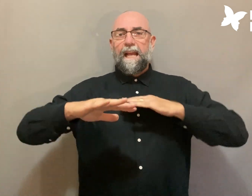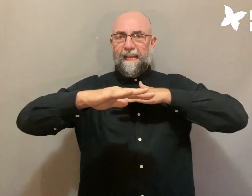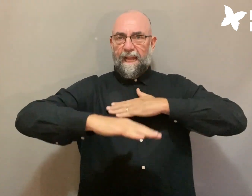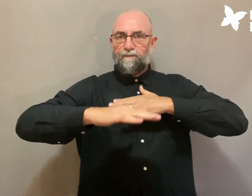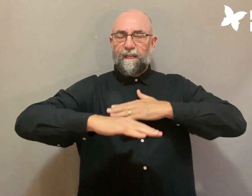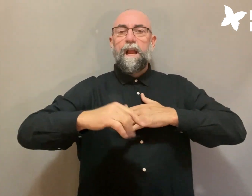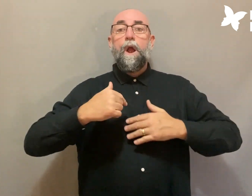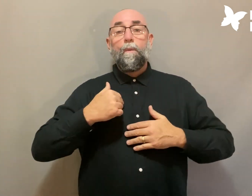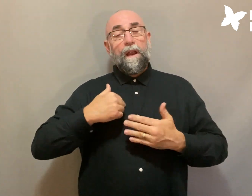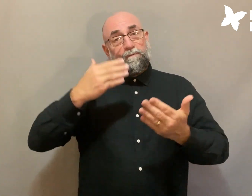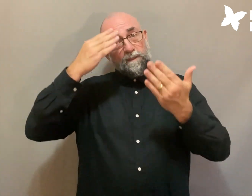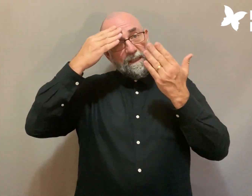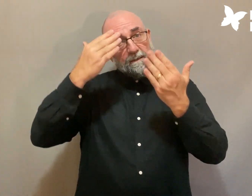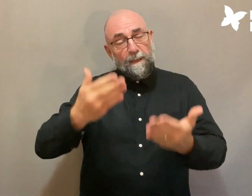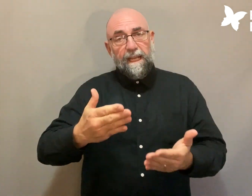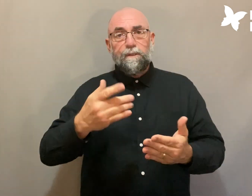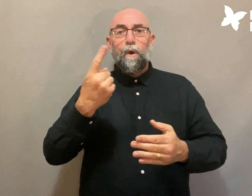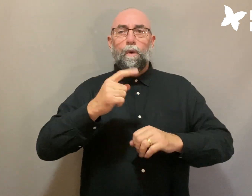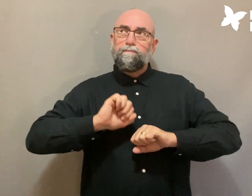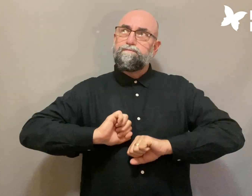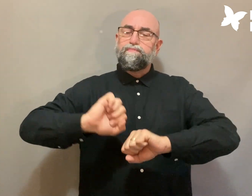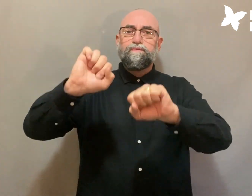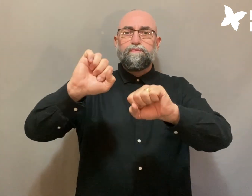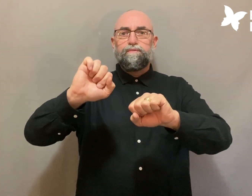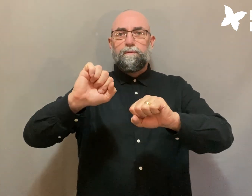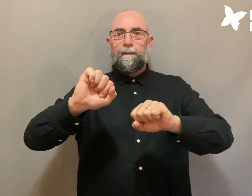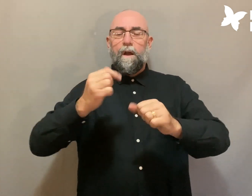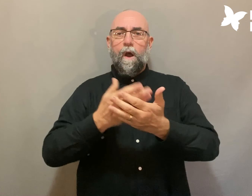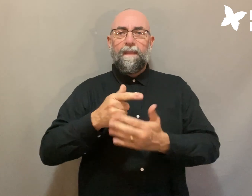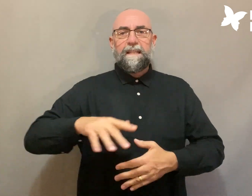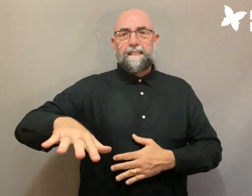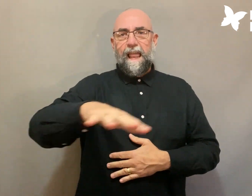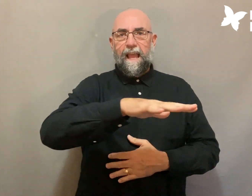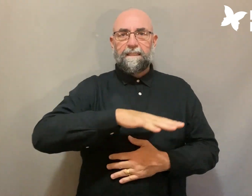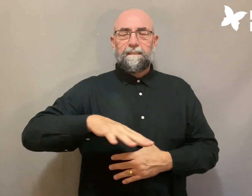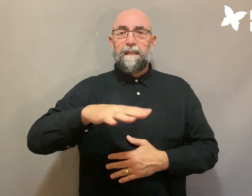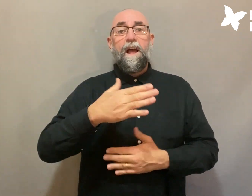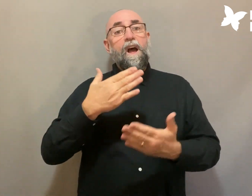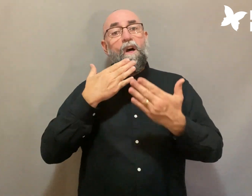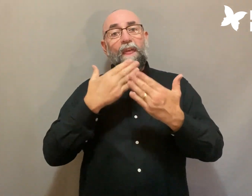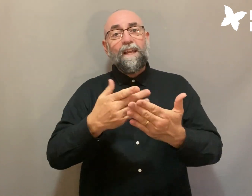respect to the traditional owners of these lands. Thanks for listening to Not Alone.